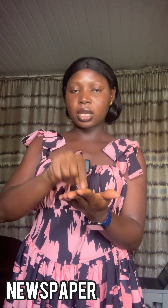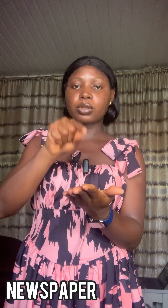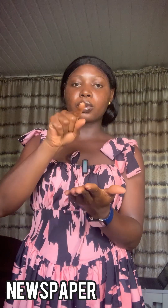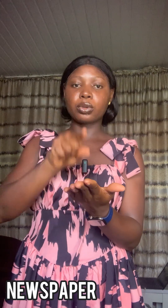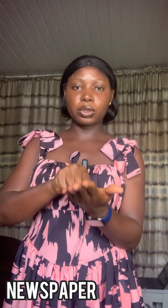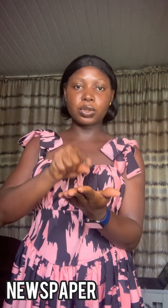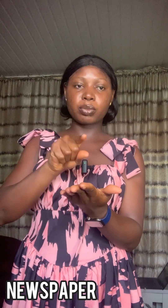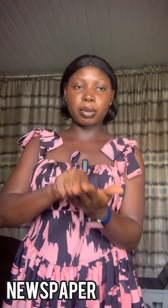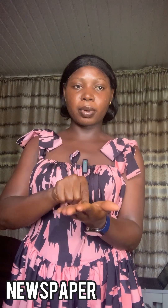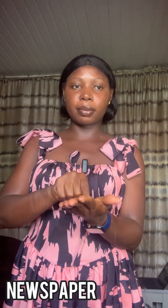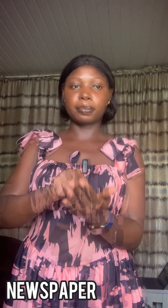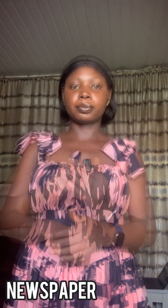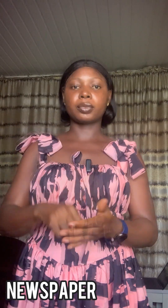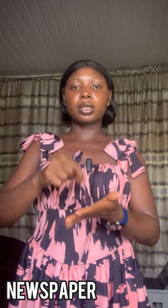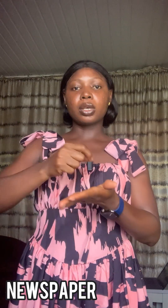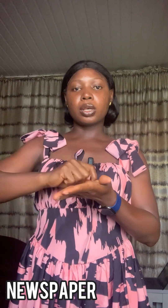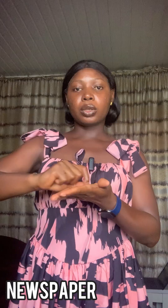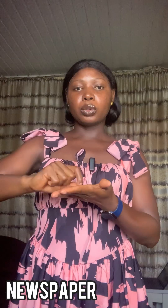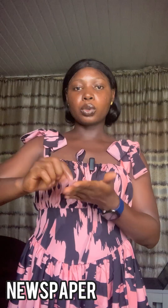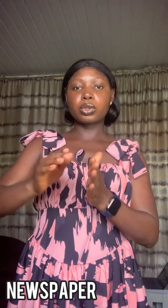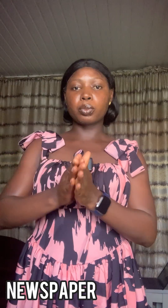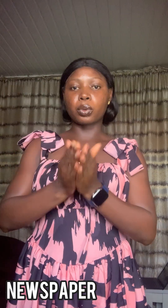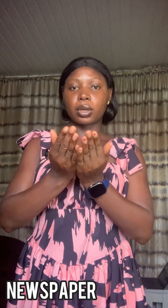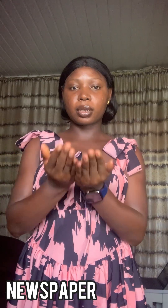So newspaper. Notebook,